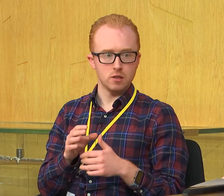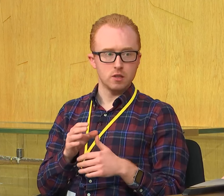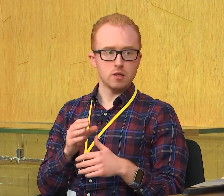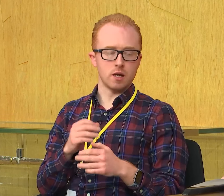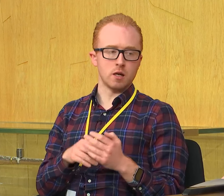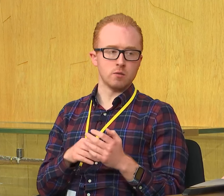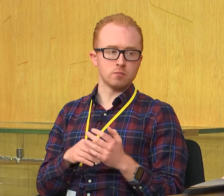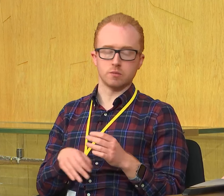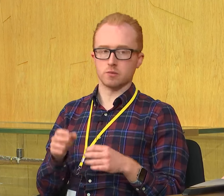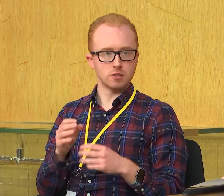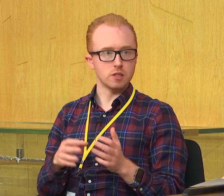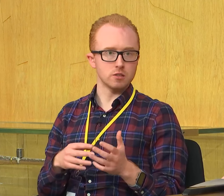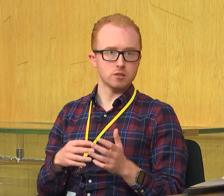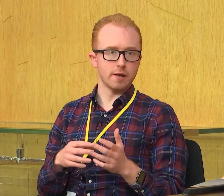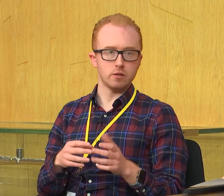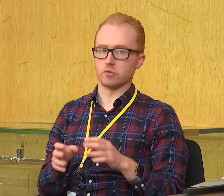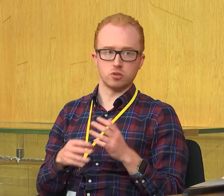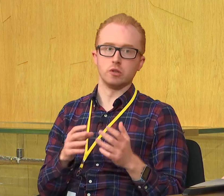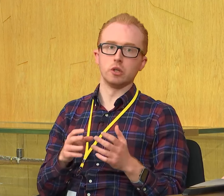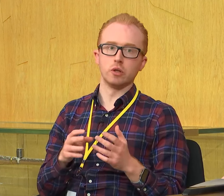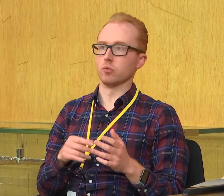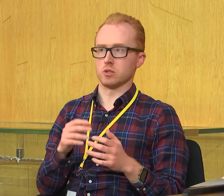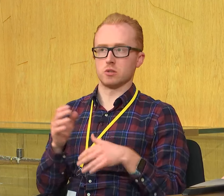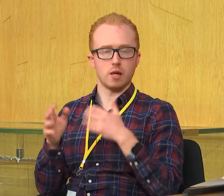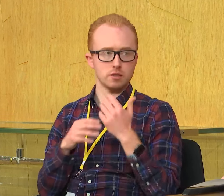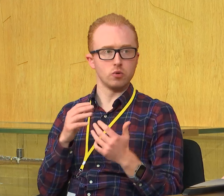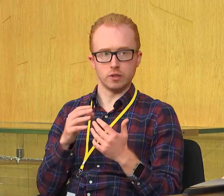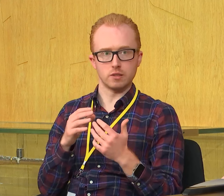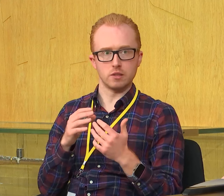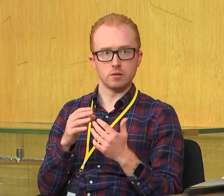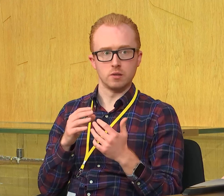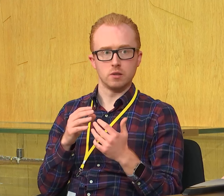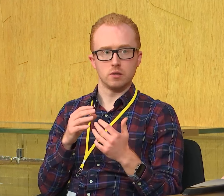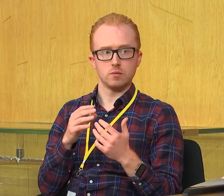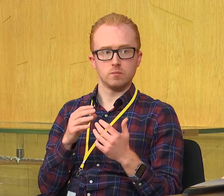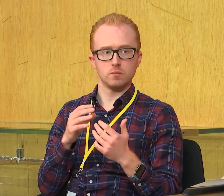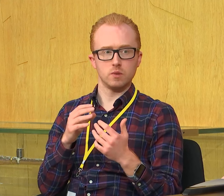place. Sometimes the teaching style of a certain unit wasn't actually